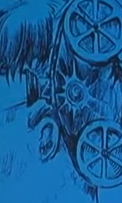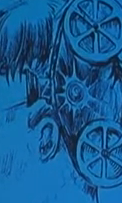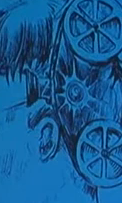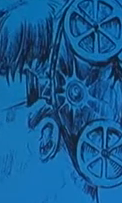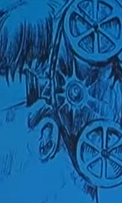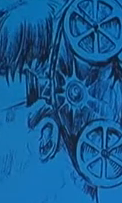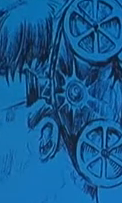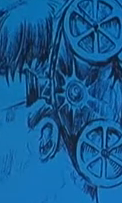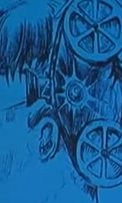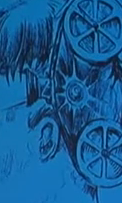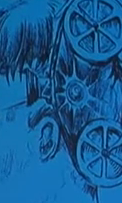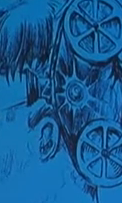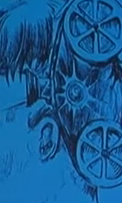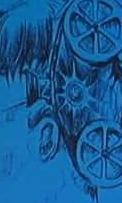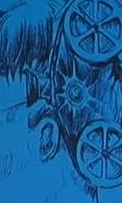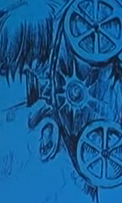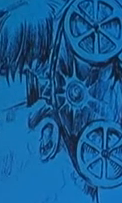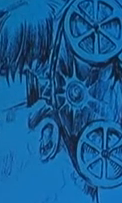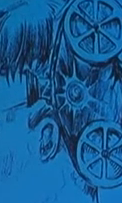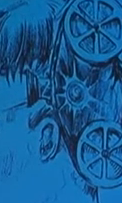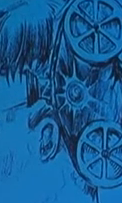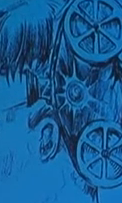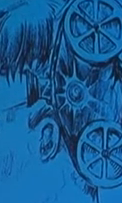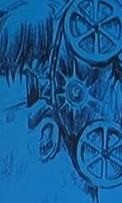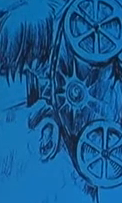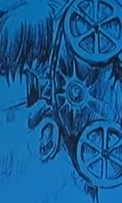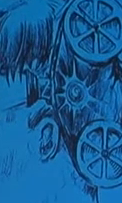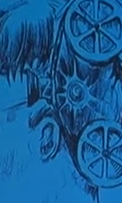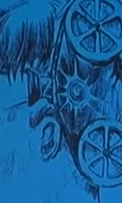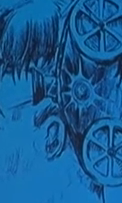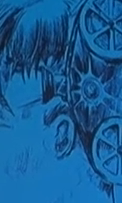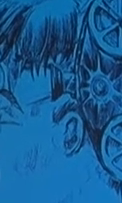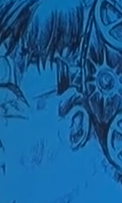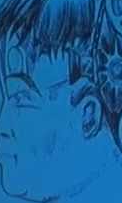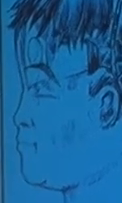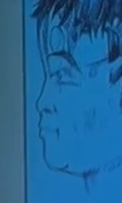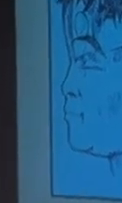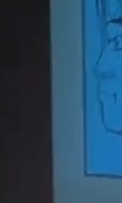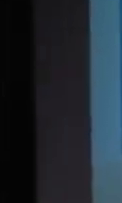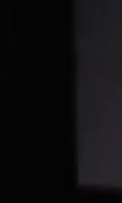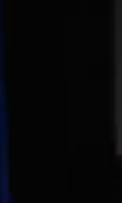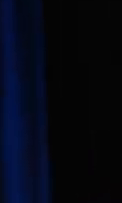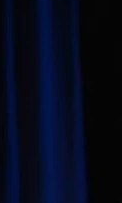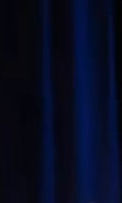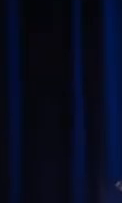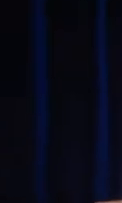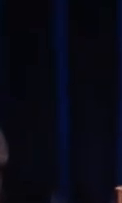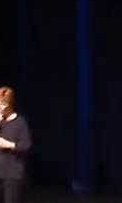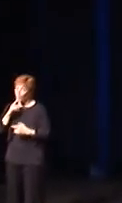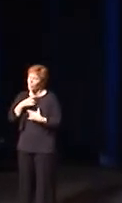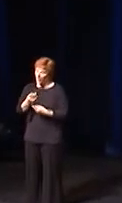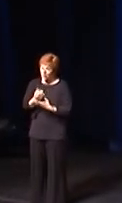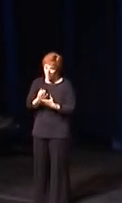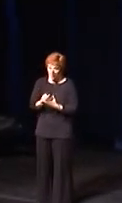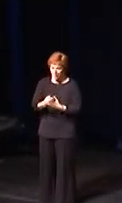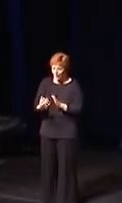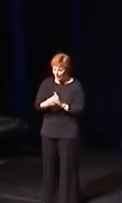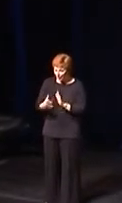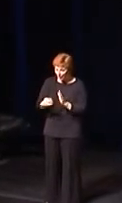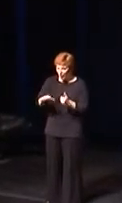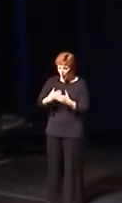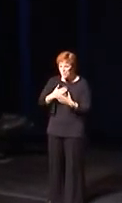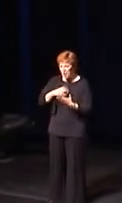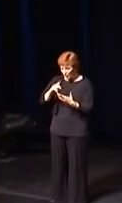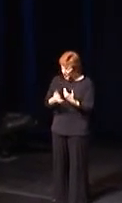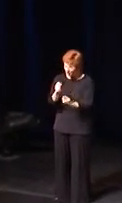of showing visual thinking, showing sensory problems, showing anxiety. And the geek side of me really likes the fact that they duplicated all my